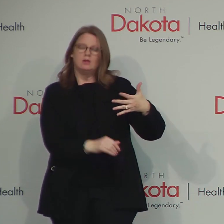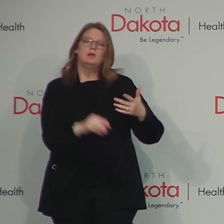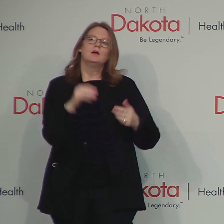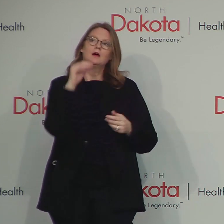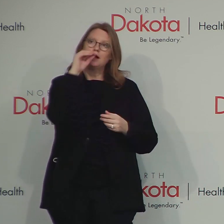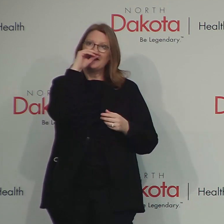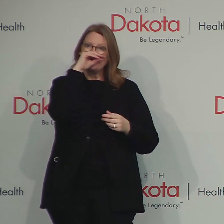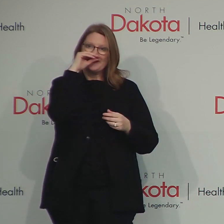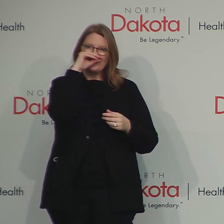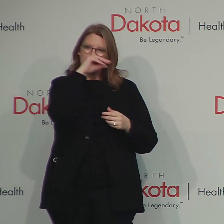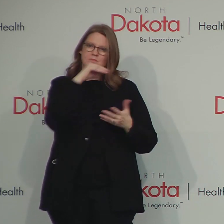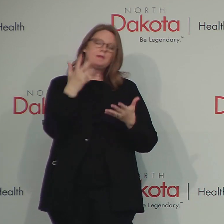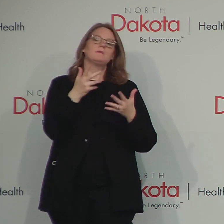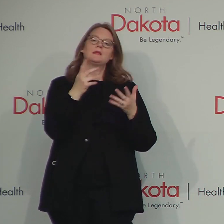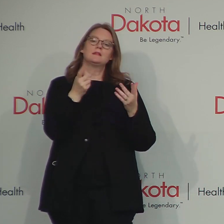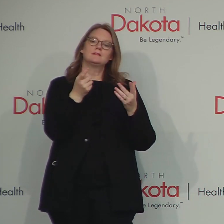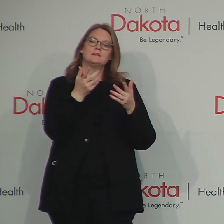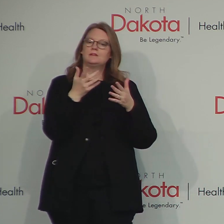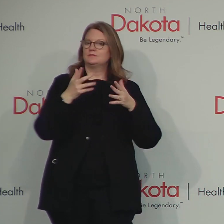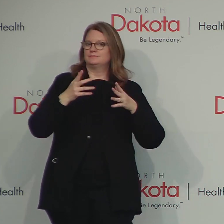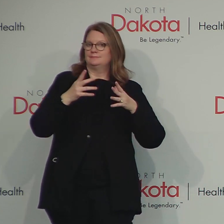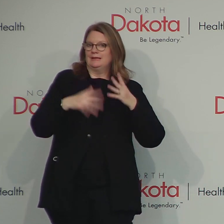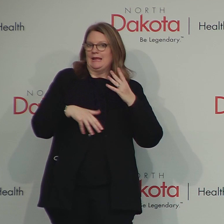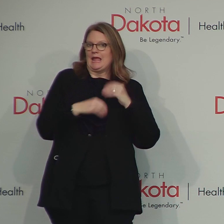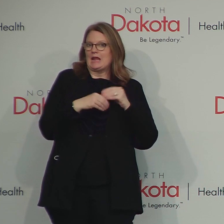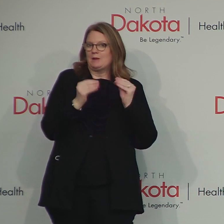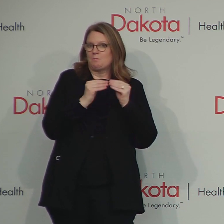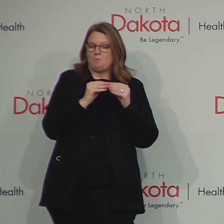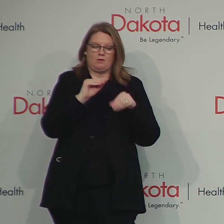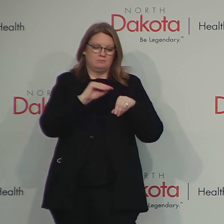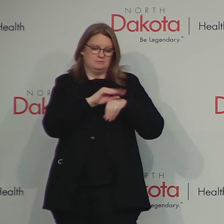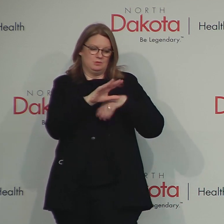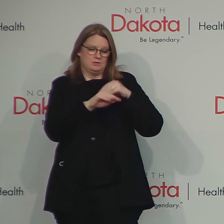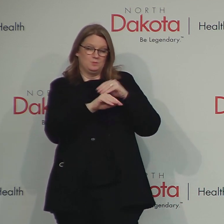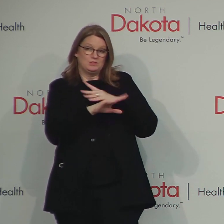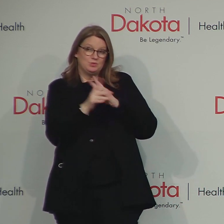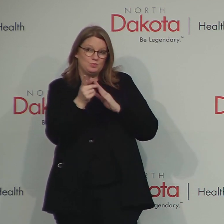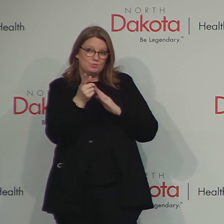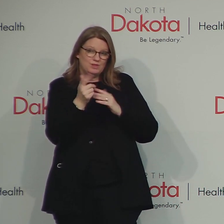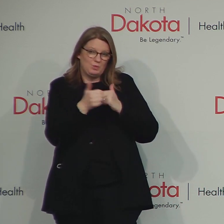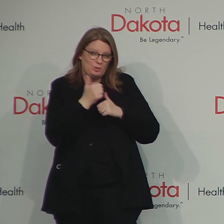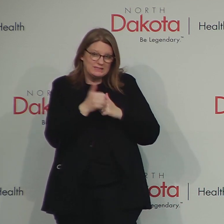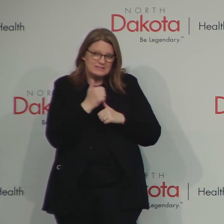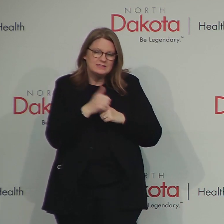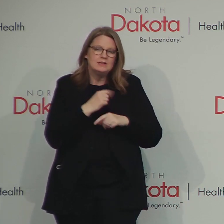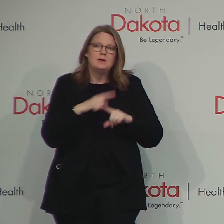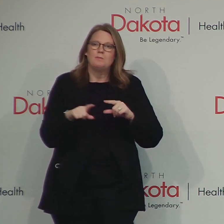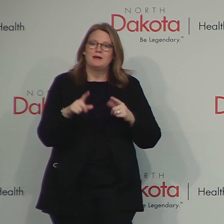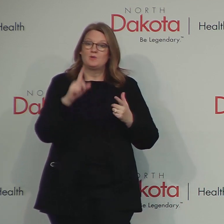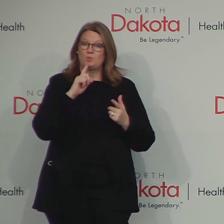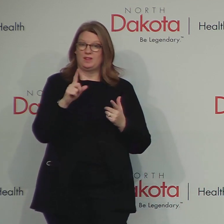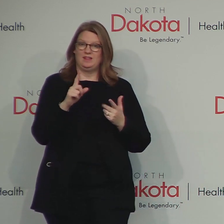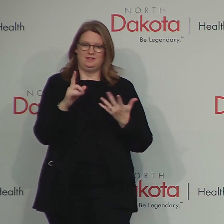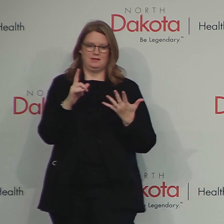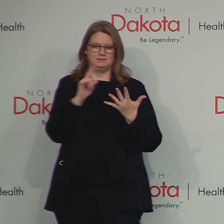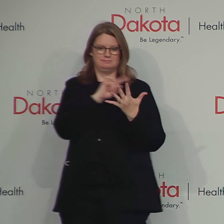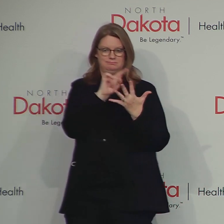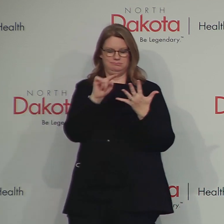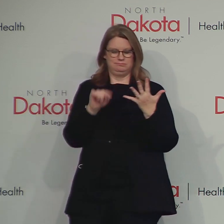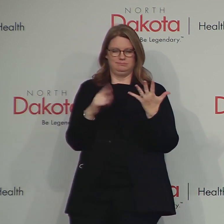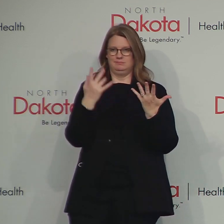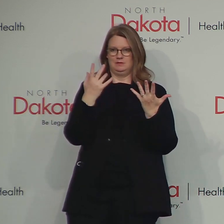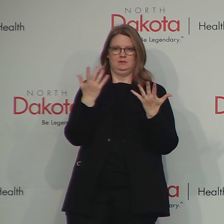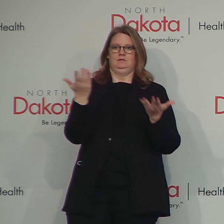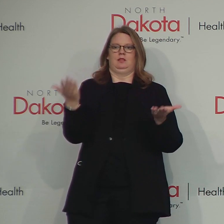today, taking a little more transmission risk with students and other things that are coming back. But we're trying to balance all of these things, lives and